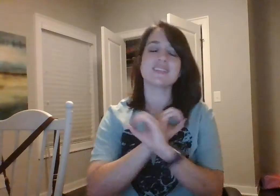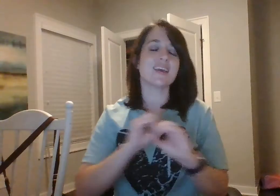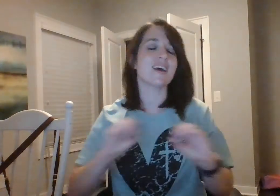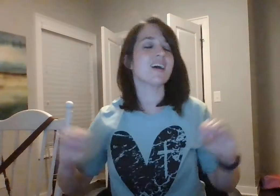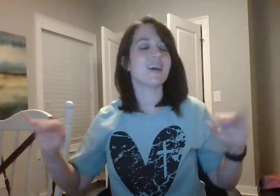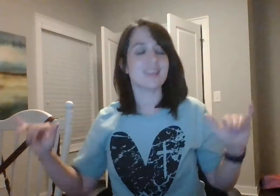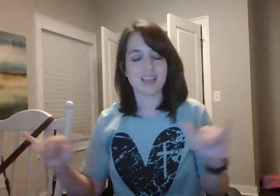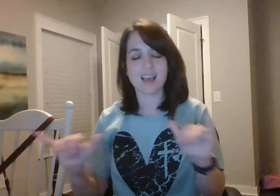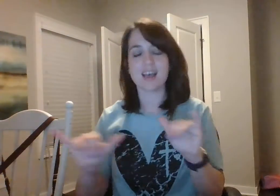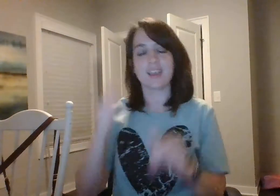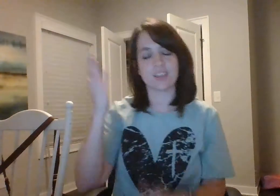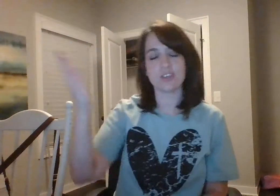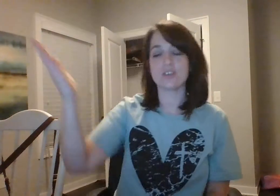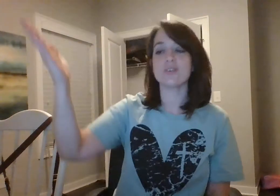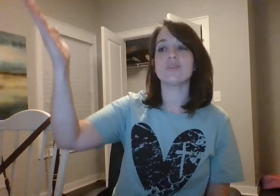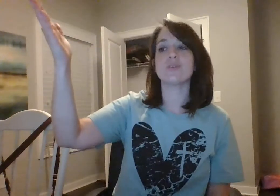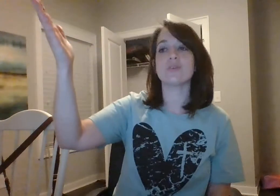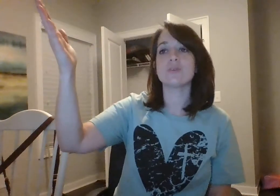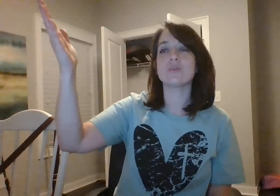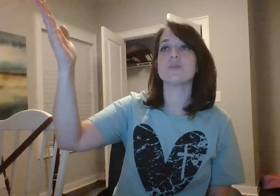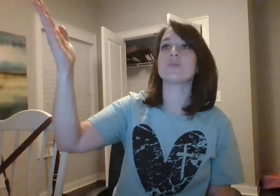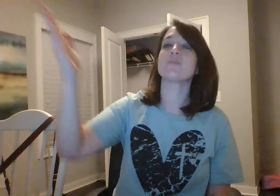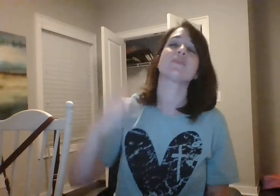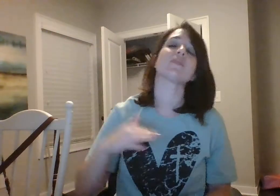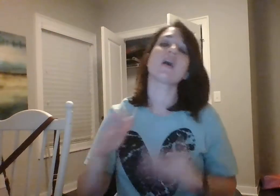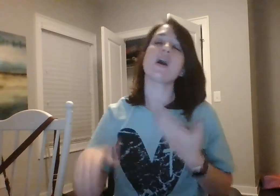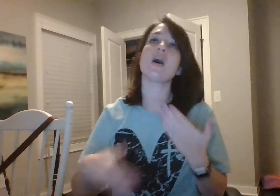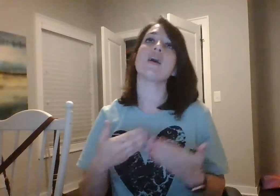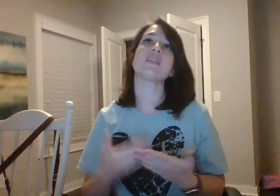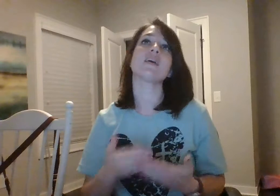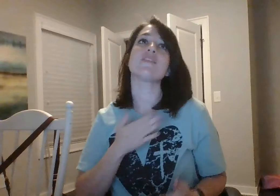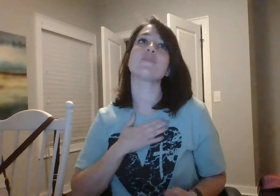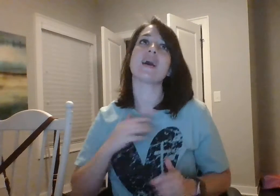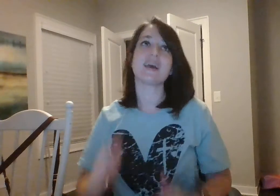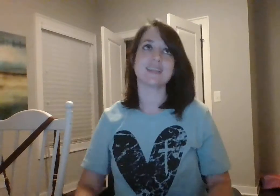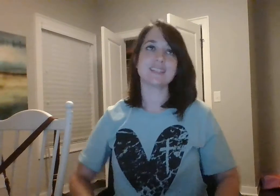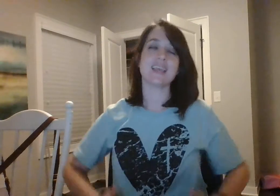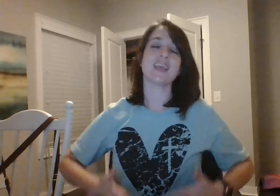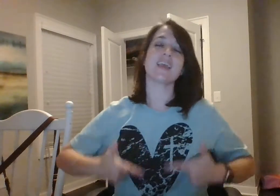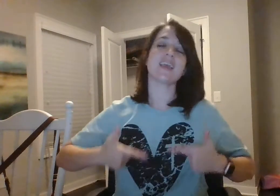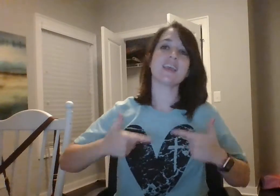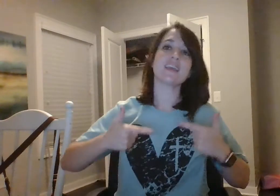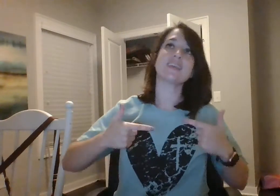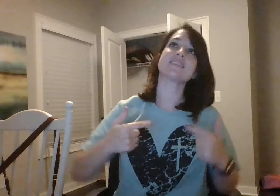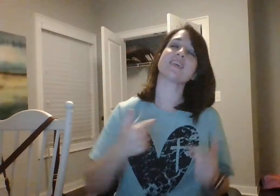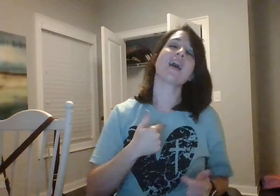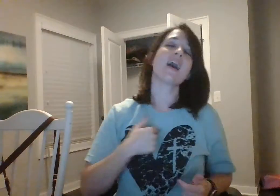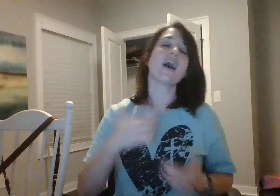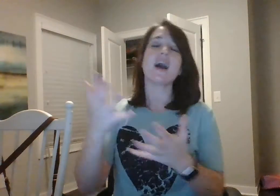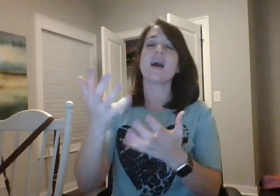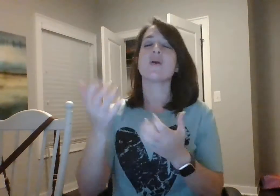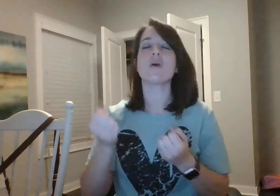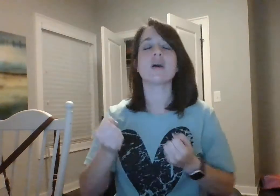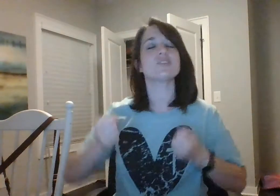none like you. All of my days I want